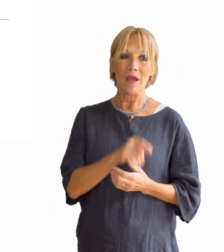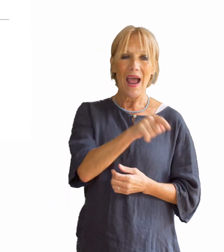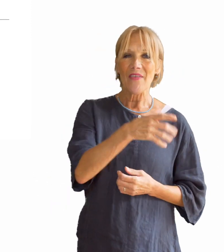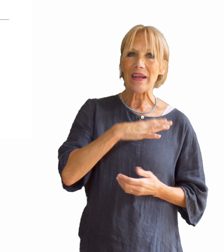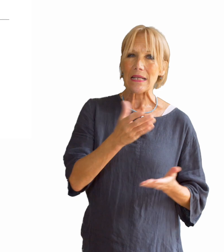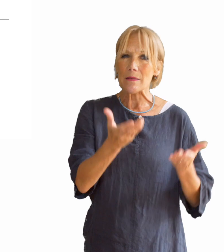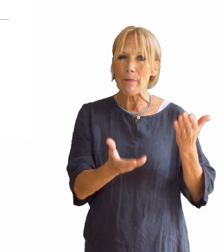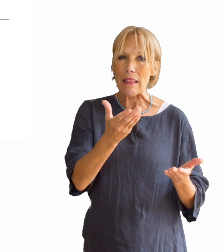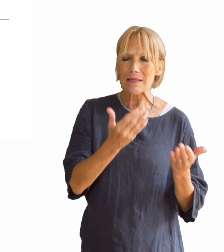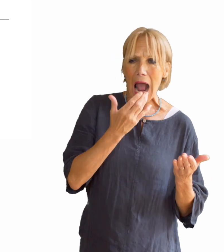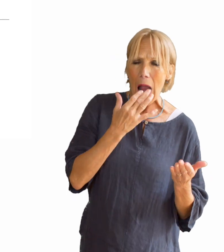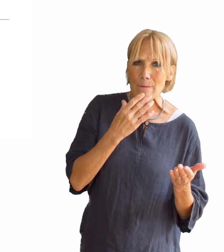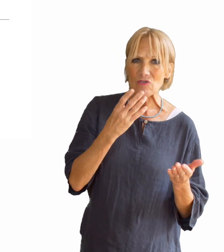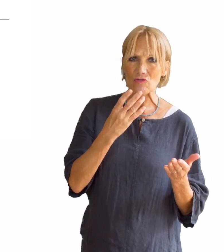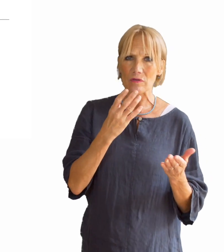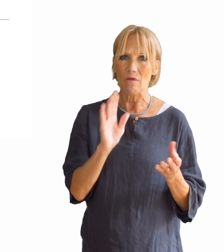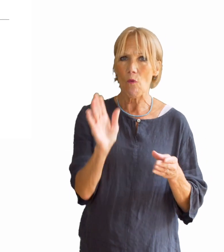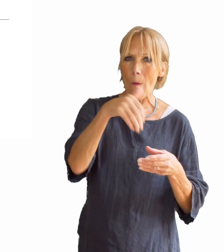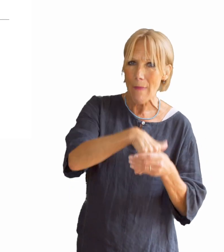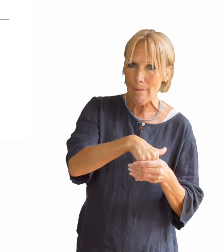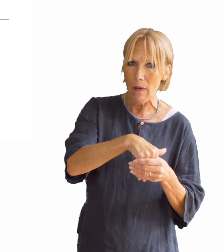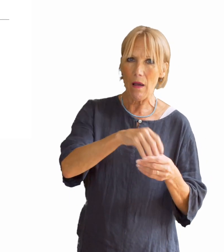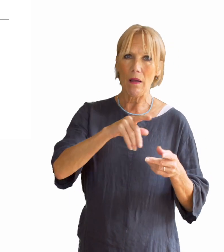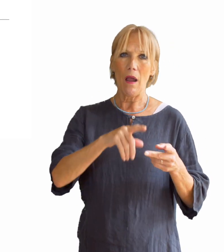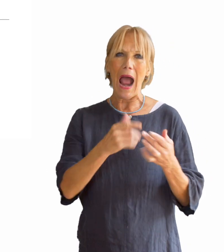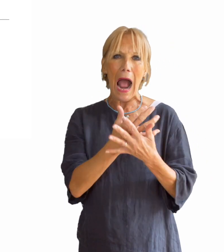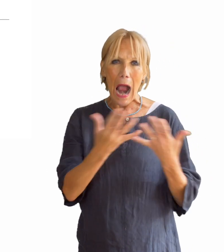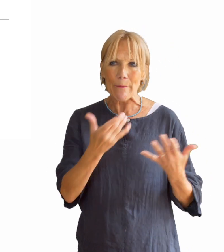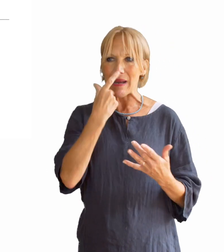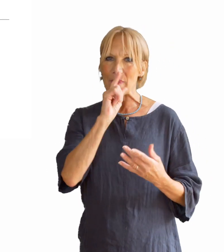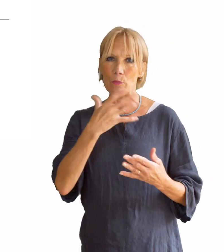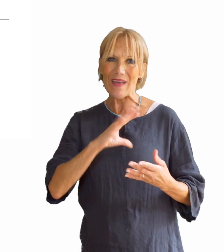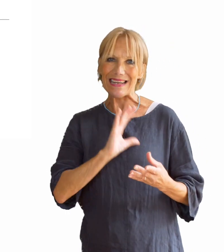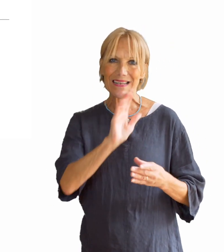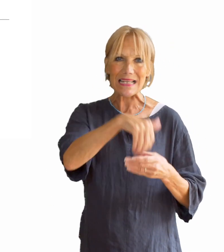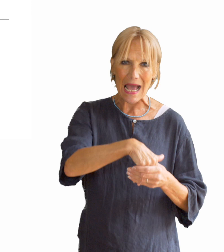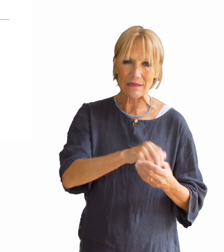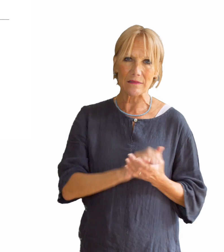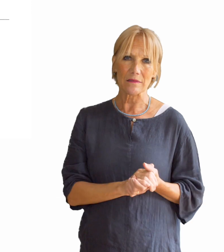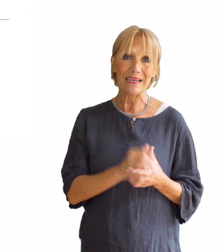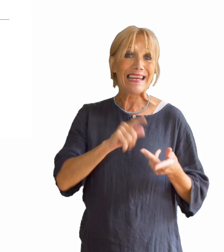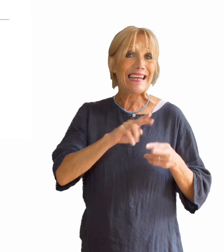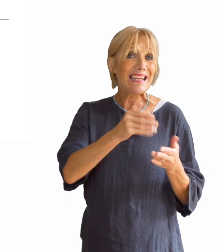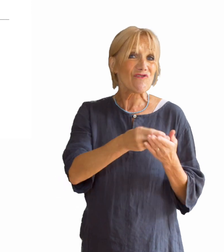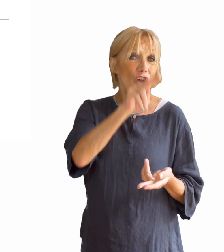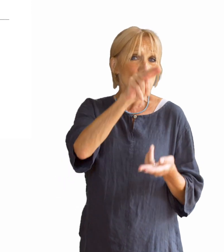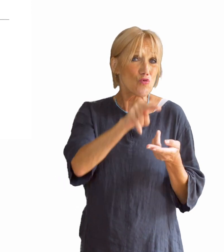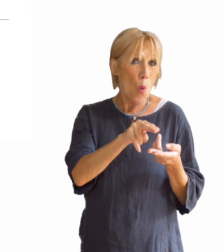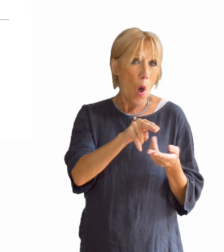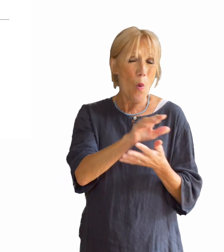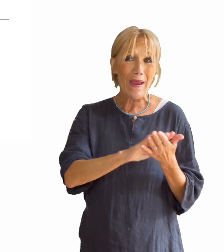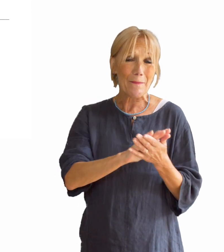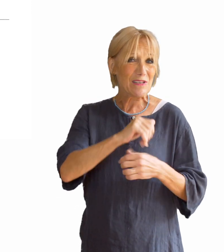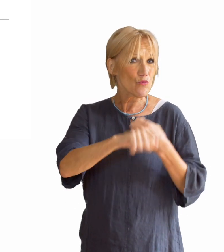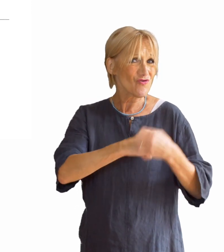A meeting centre will need to carefully balance how much it charges members and how many members it needs to be viable. If charges